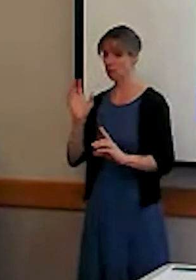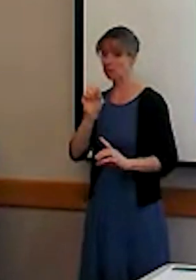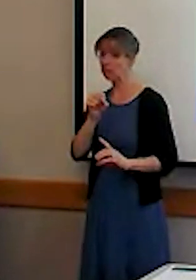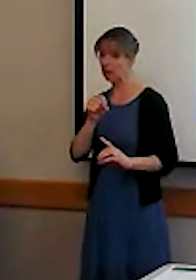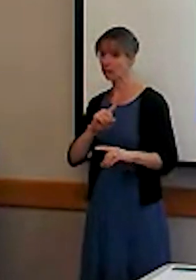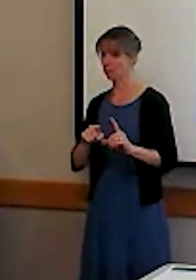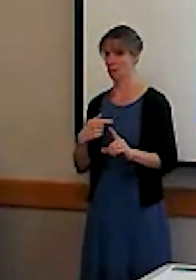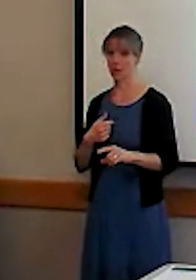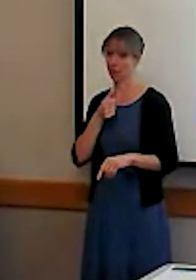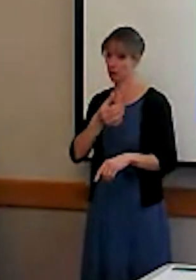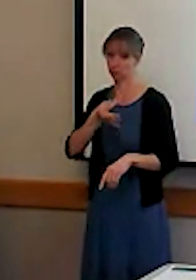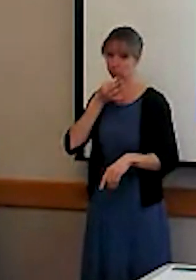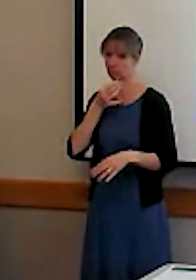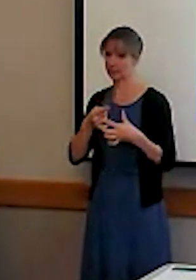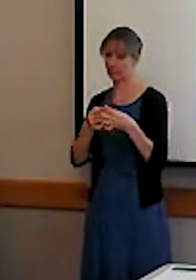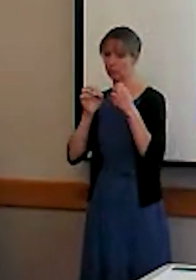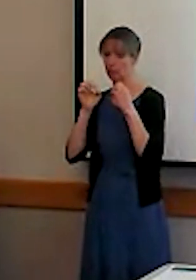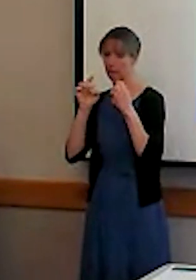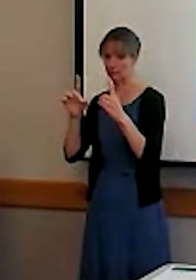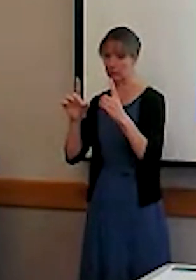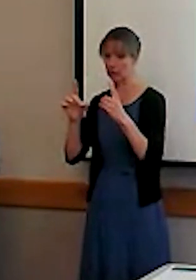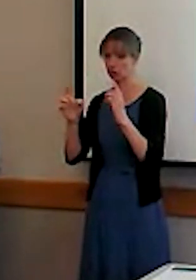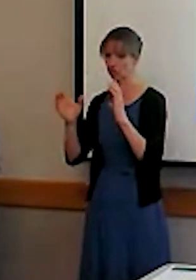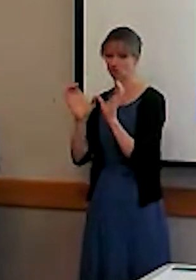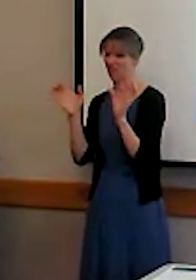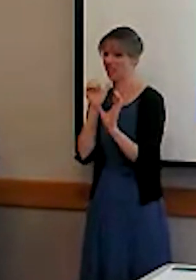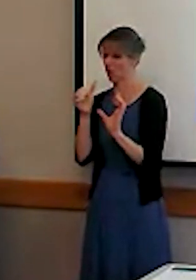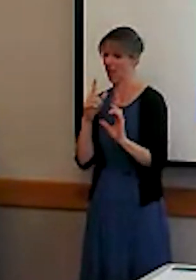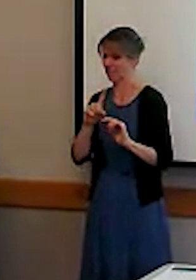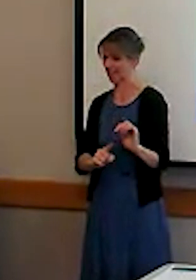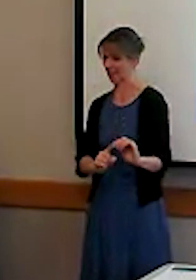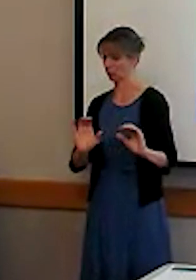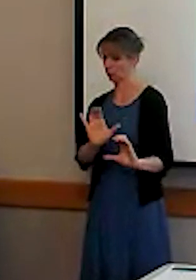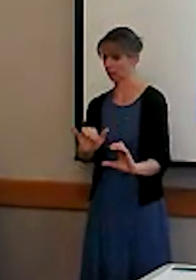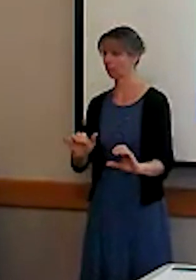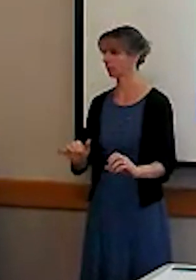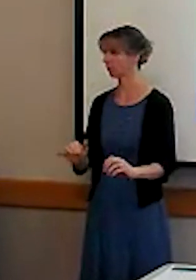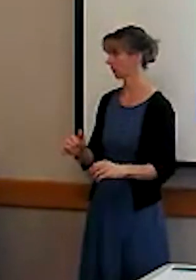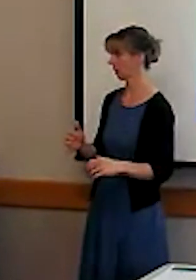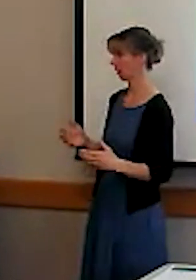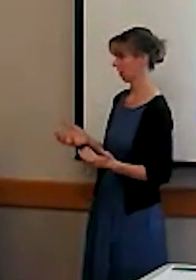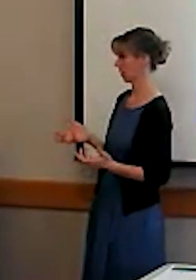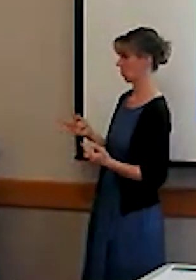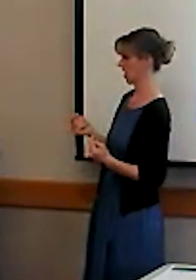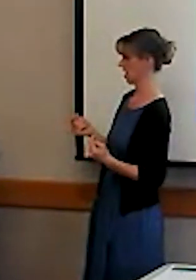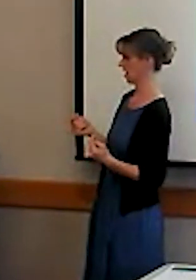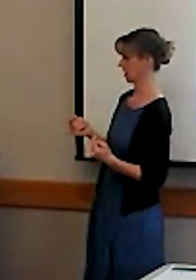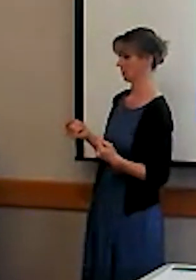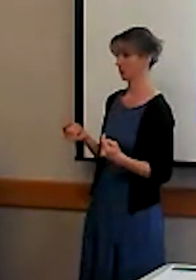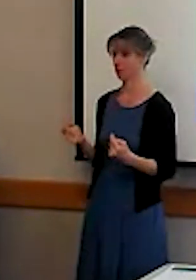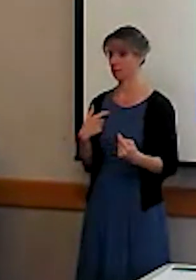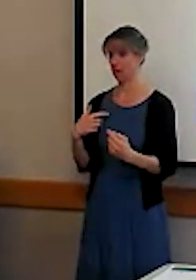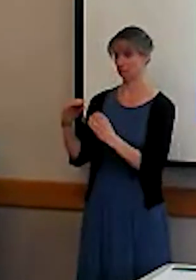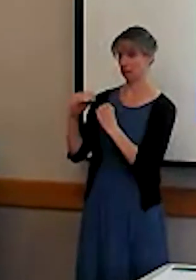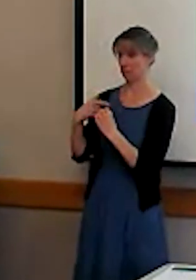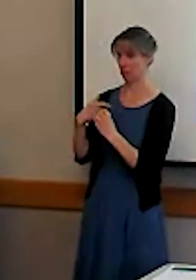yes, but I am not special ed certified, so I cannot do that. And then they were like, what? And because that's how I was